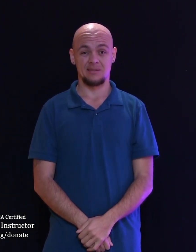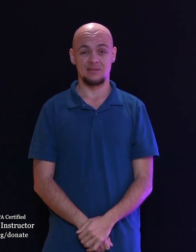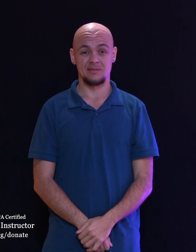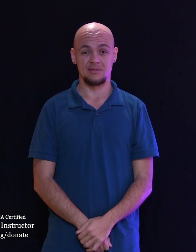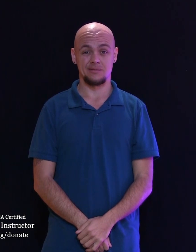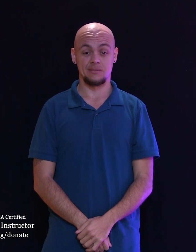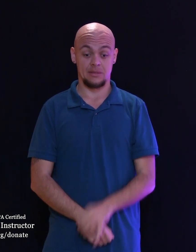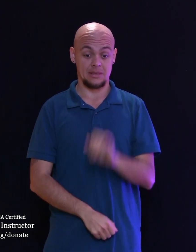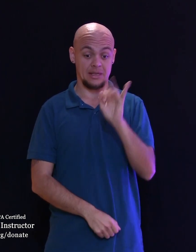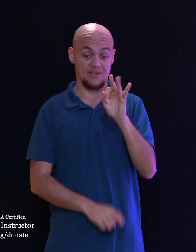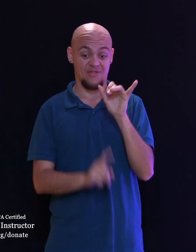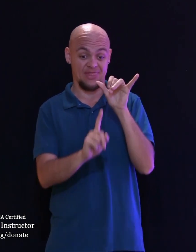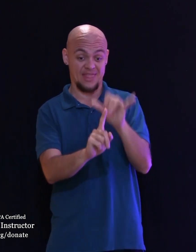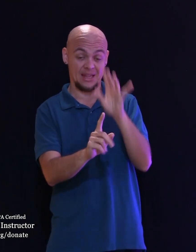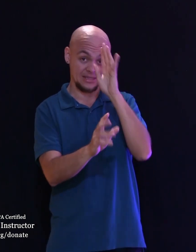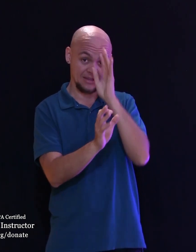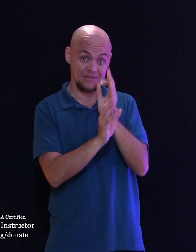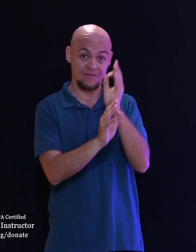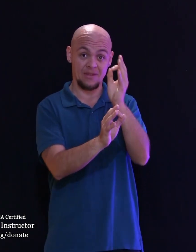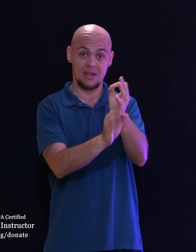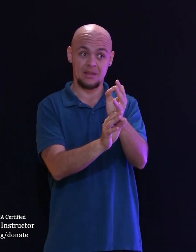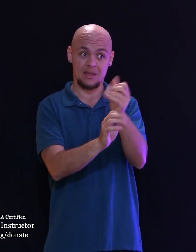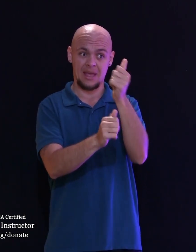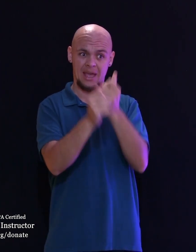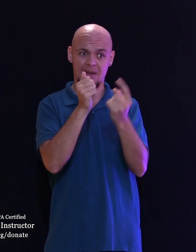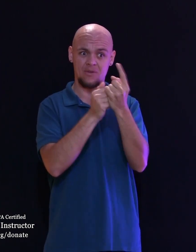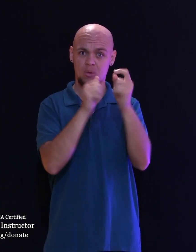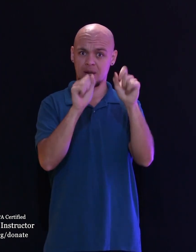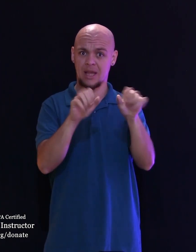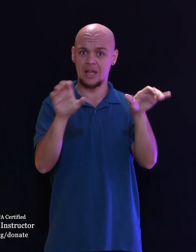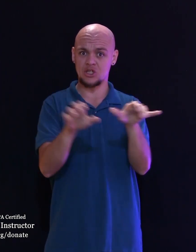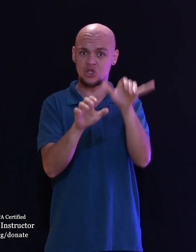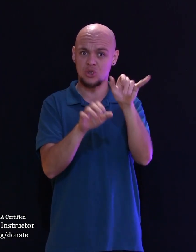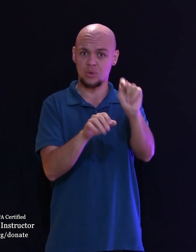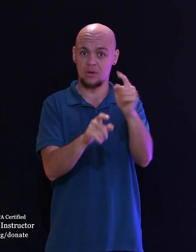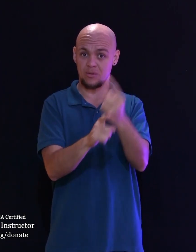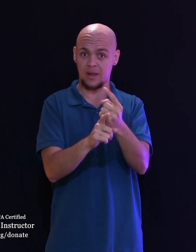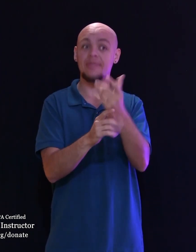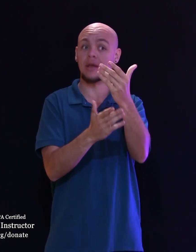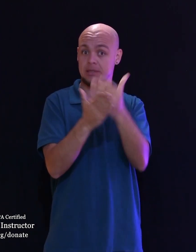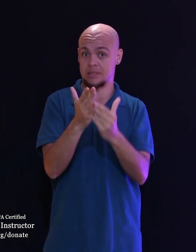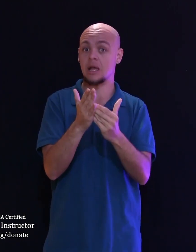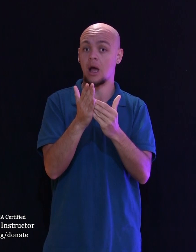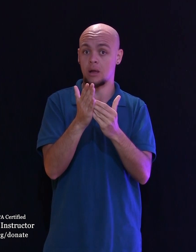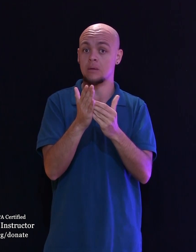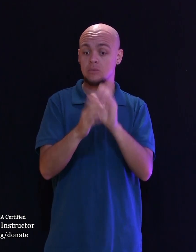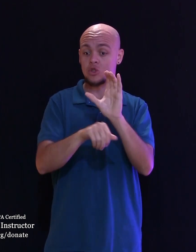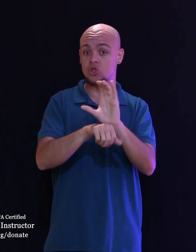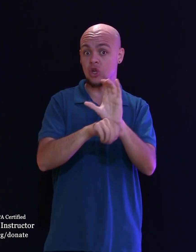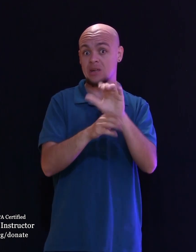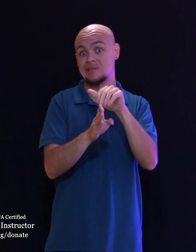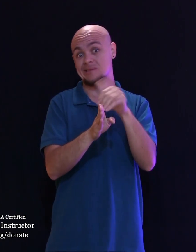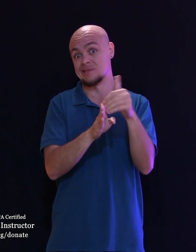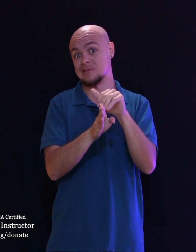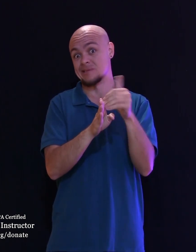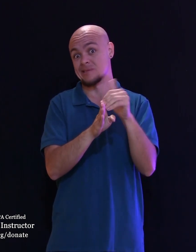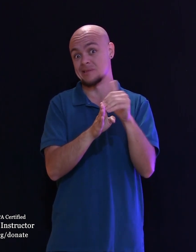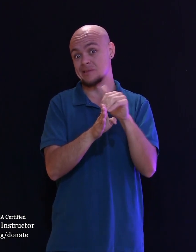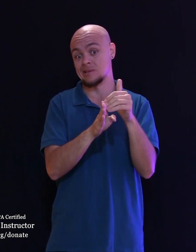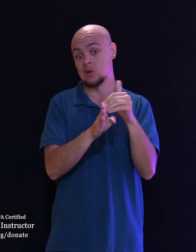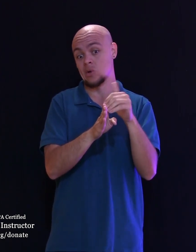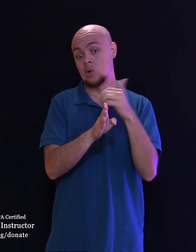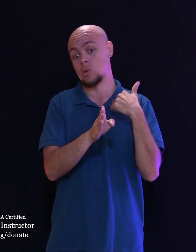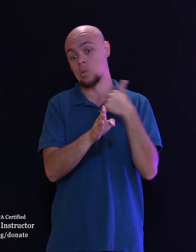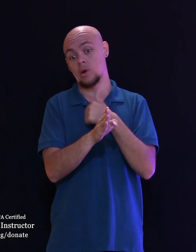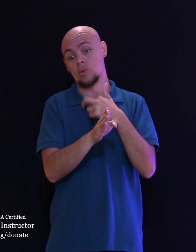And if that is, then why isn't everybody doing it? Trust me, there are some sketchy outfits out there who walk that fine line between